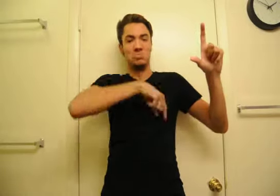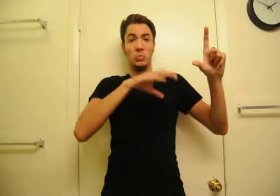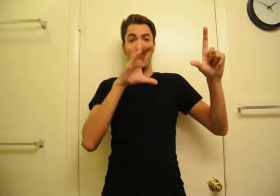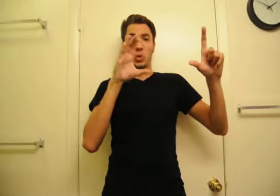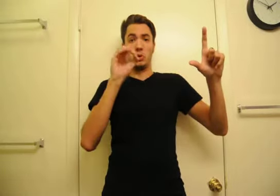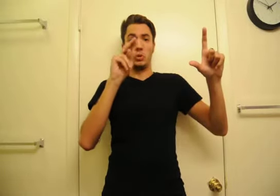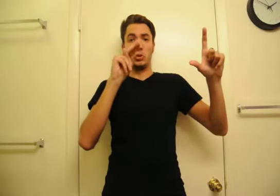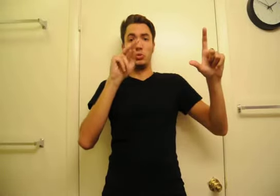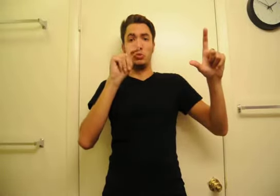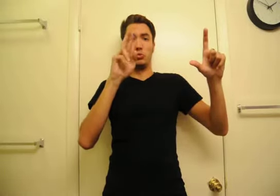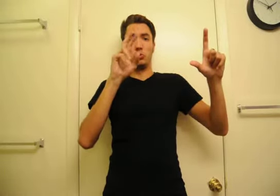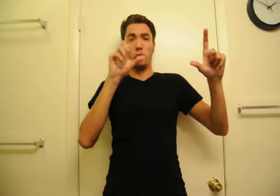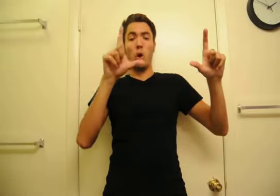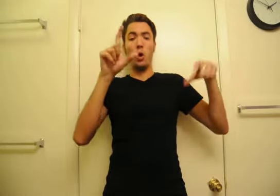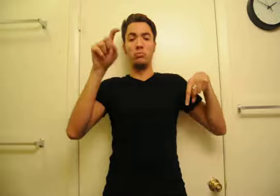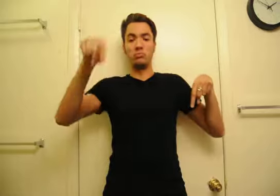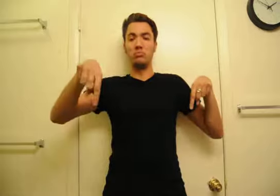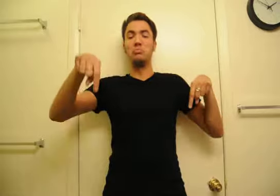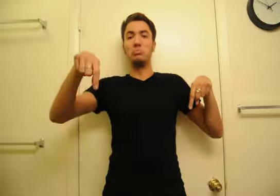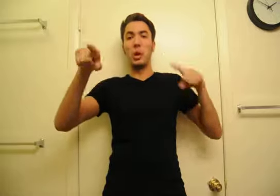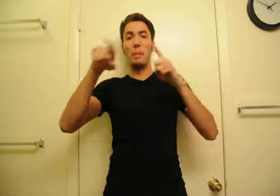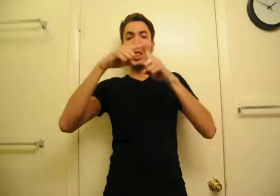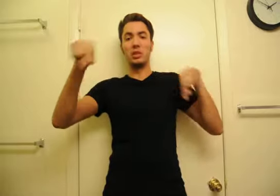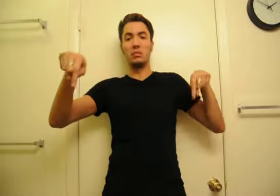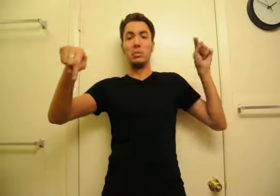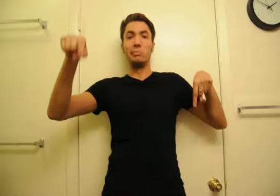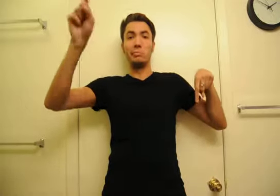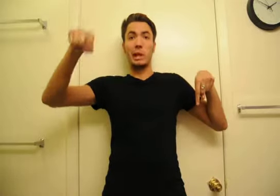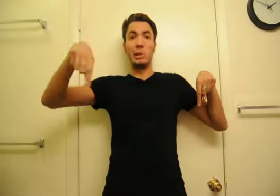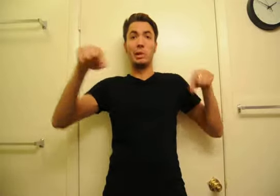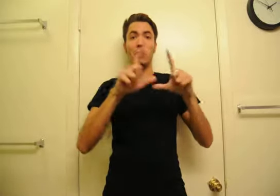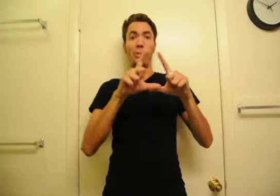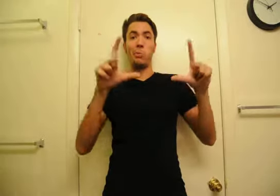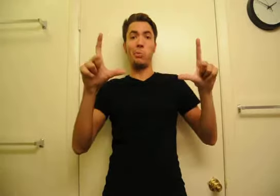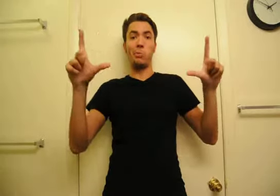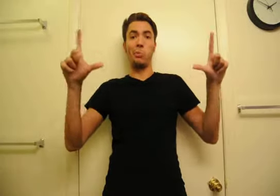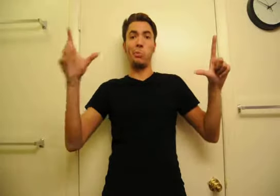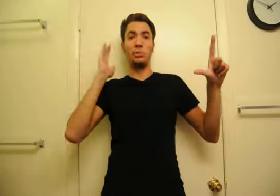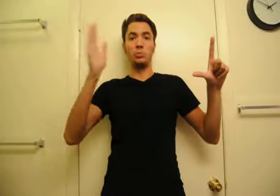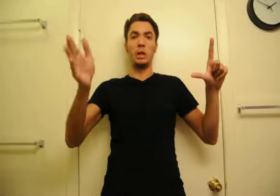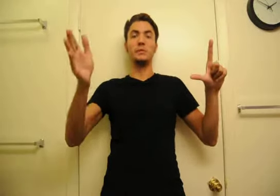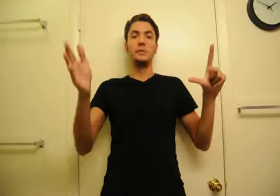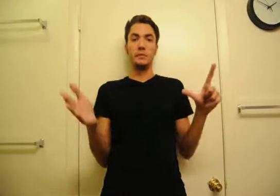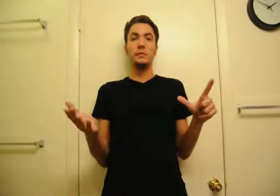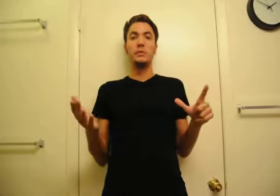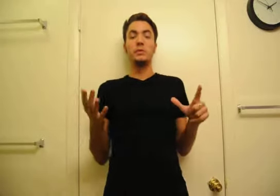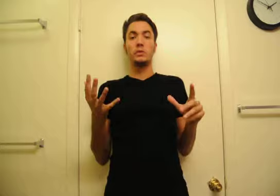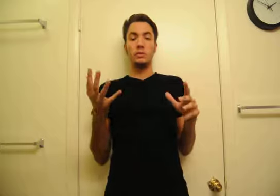to the punctuation layout to hit the period and then a space and then try to capitalize the next letter. Just hit the space bar twice. The phone